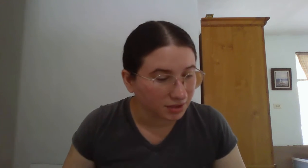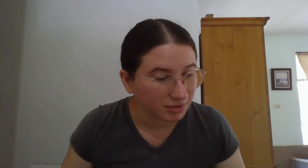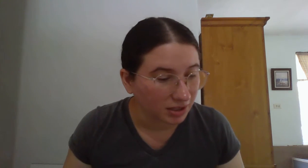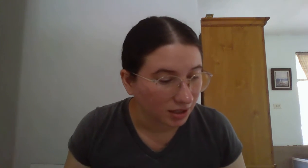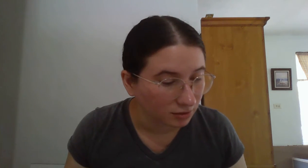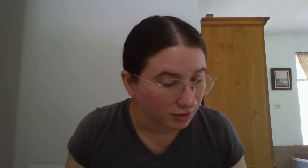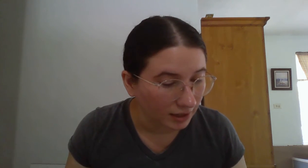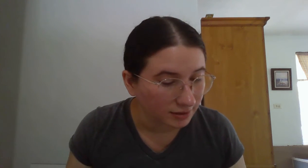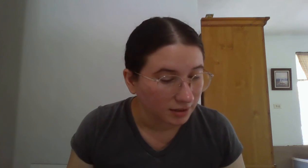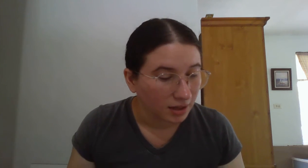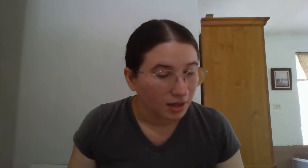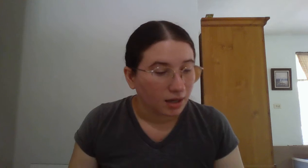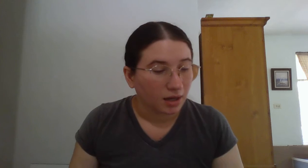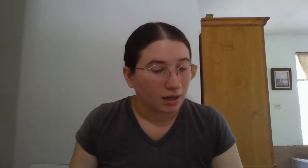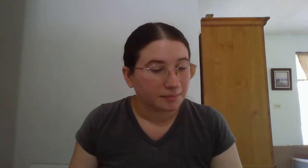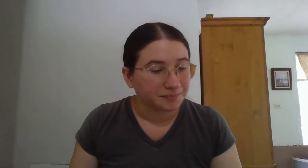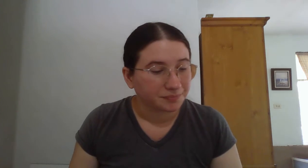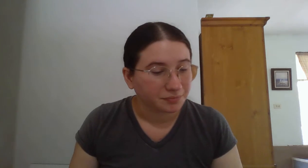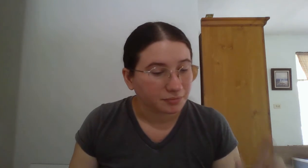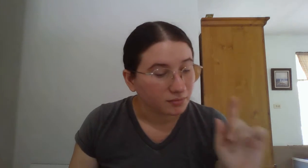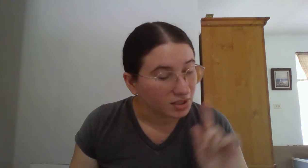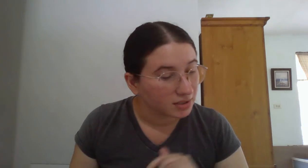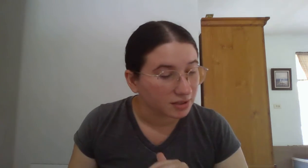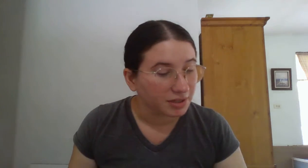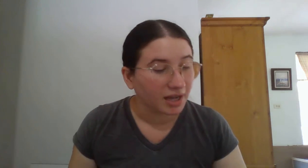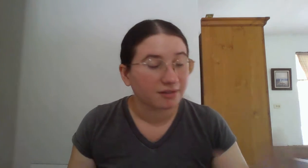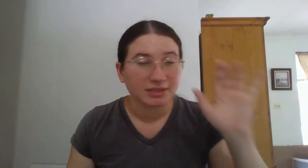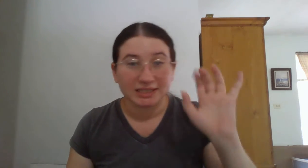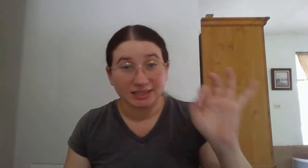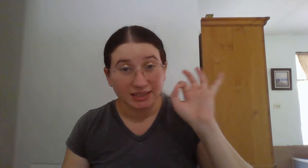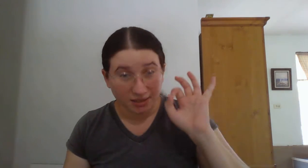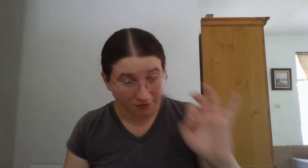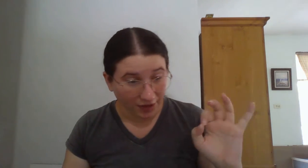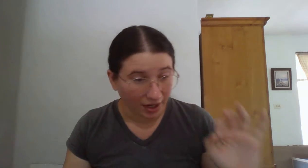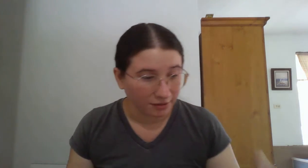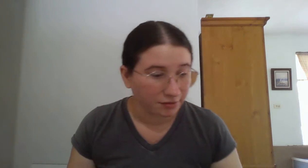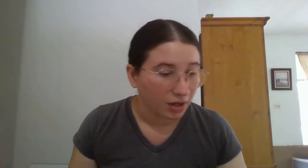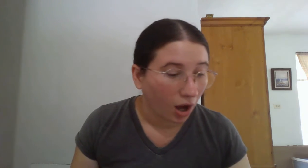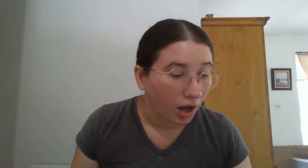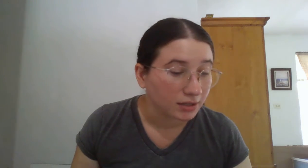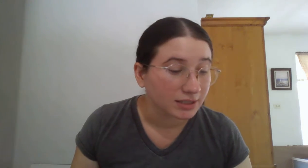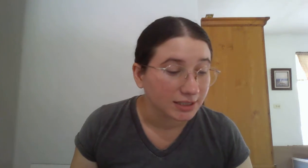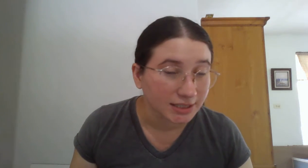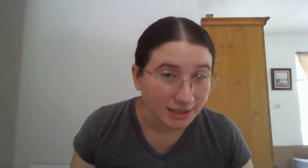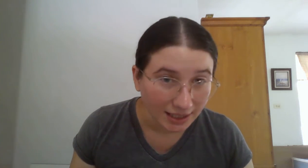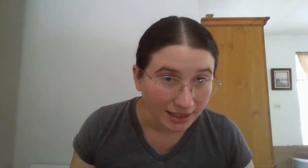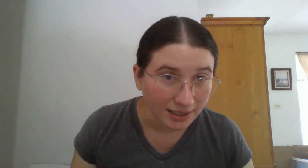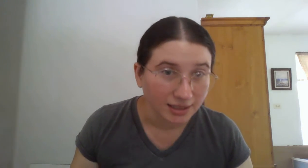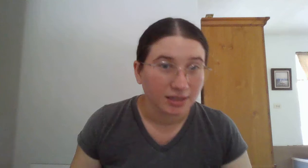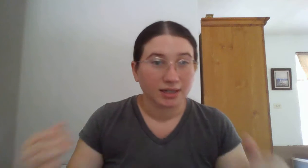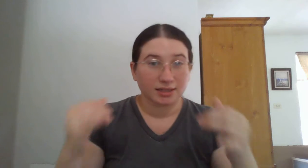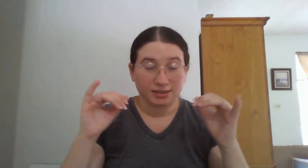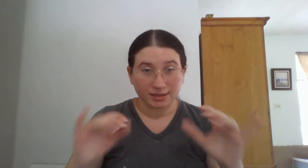Something along those lines. And here we have sentence 5, aunt sick, and the